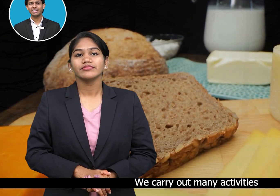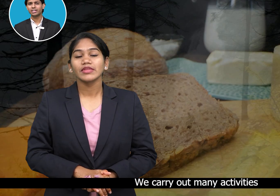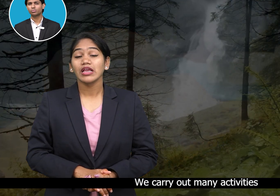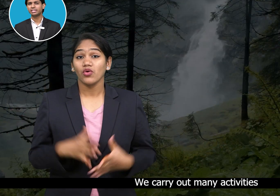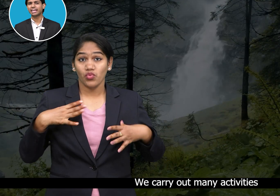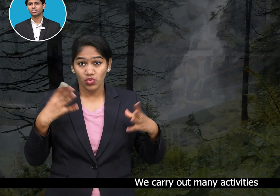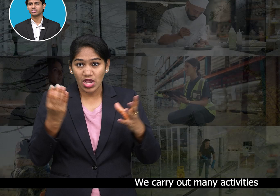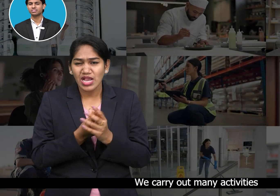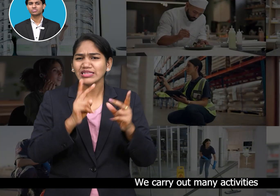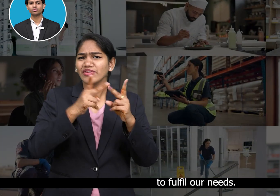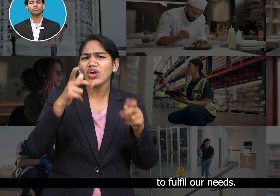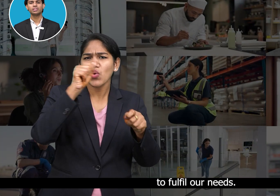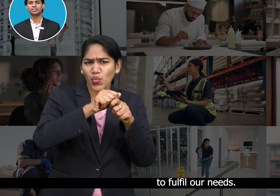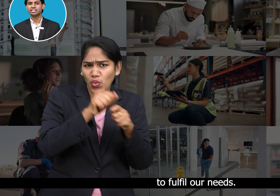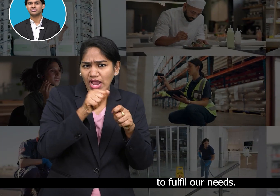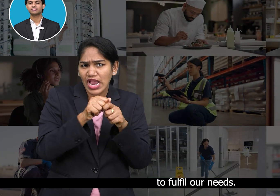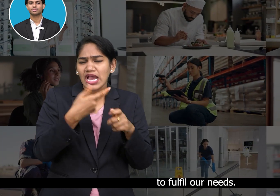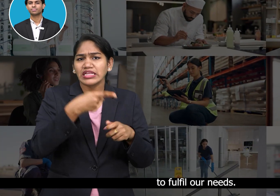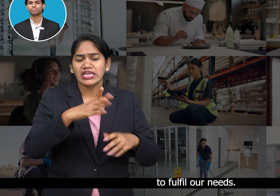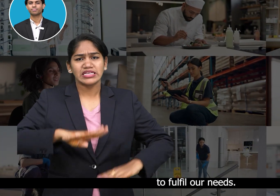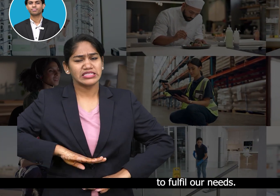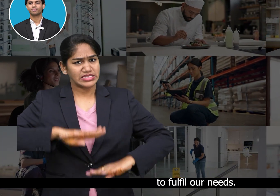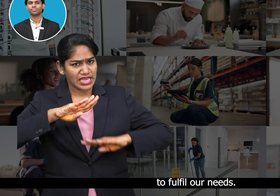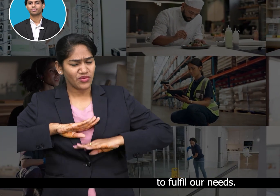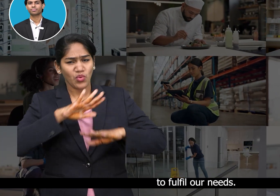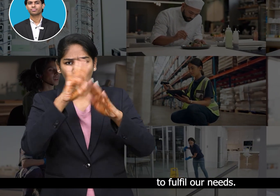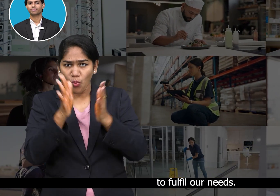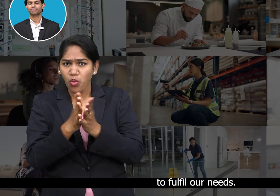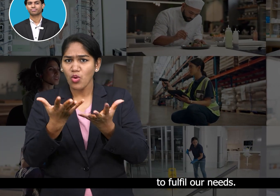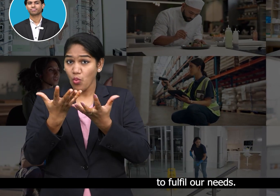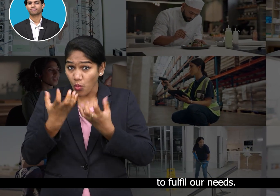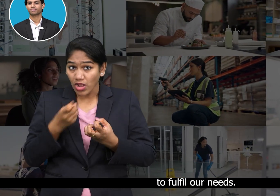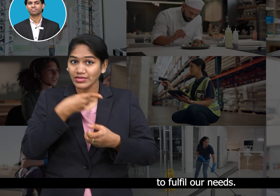We carry out many activities to fulfill our needs.